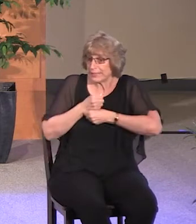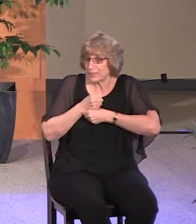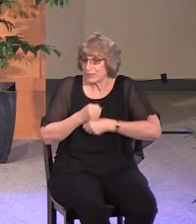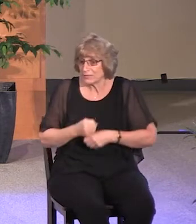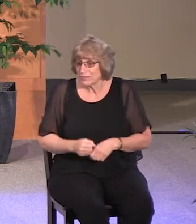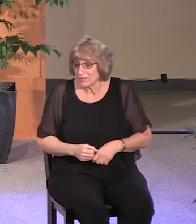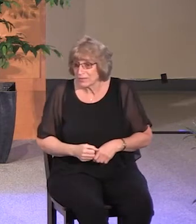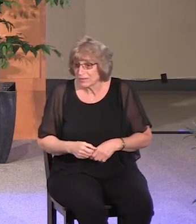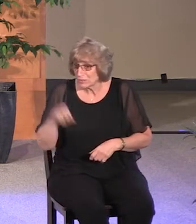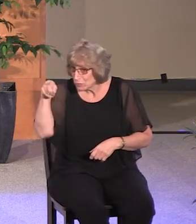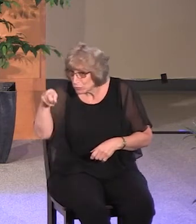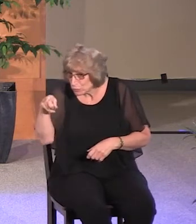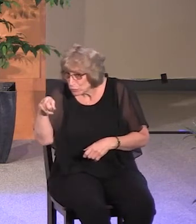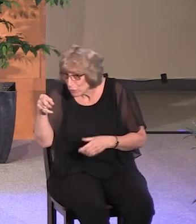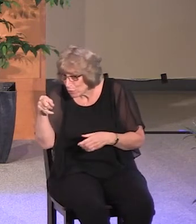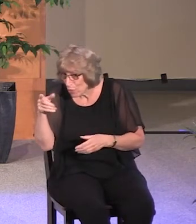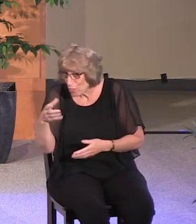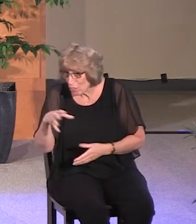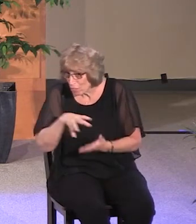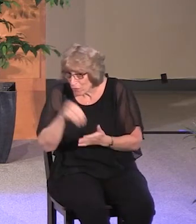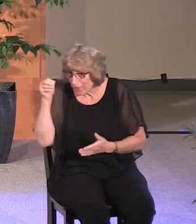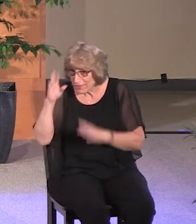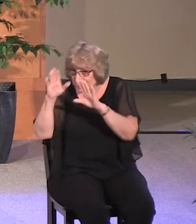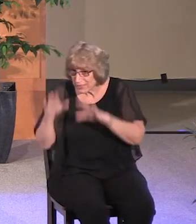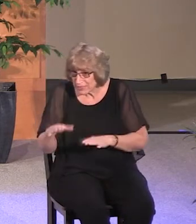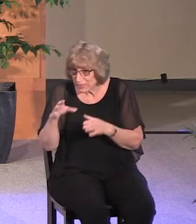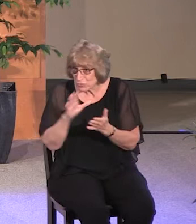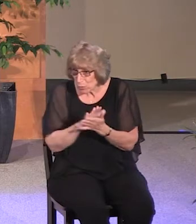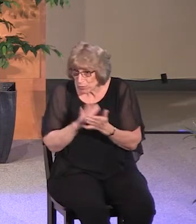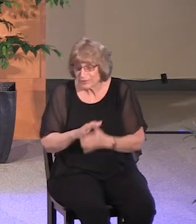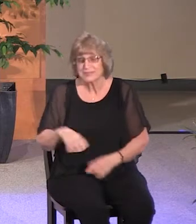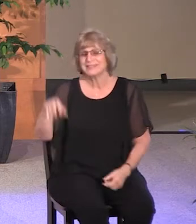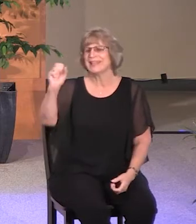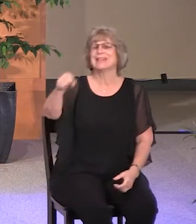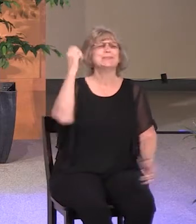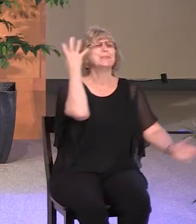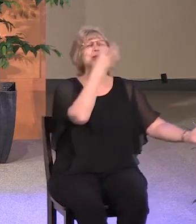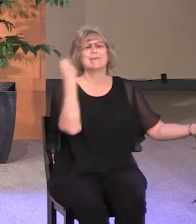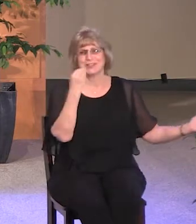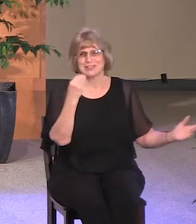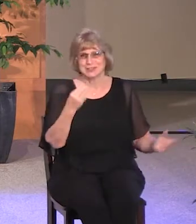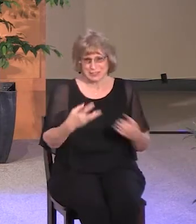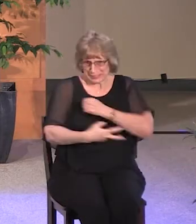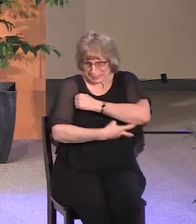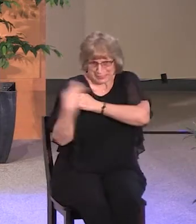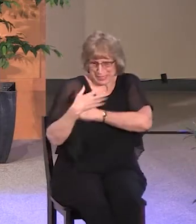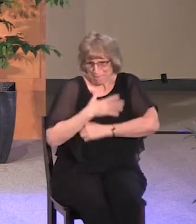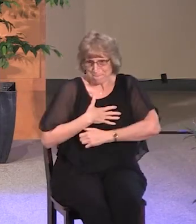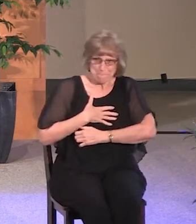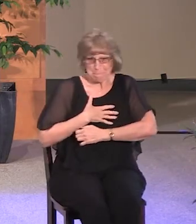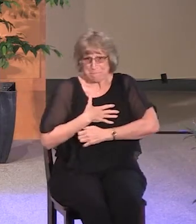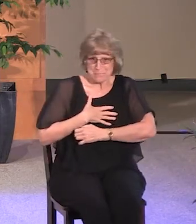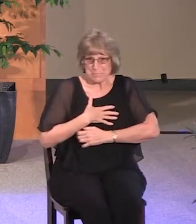in there? Did you learn that in school? Yes, beautiful. All right, so she's stealing my thunder. She's